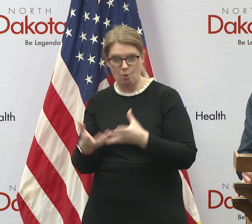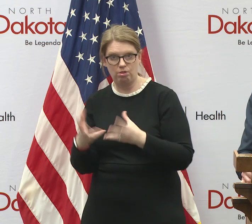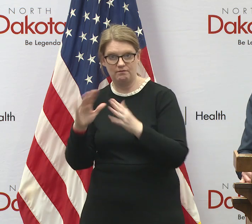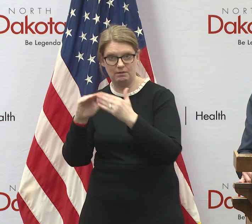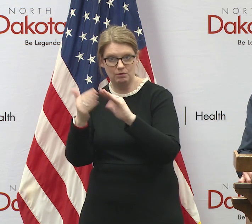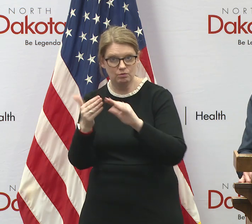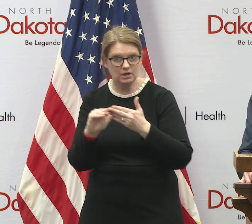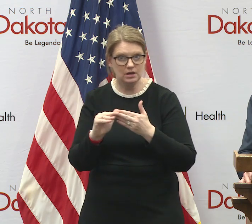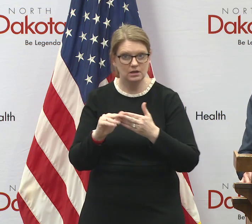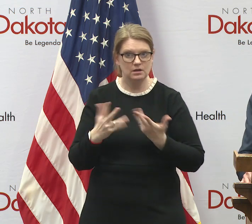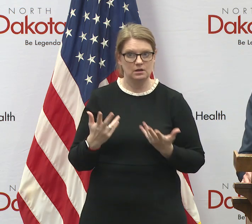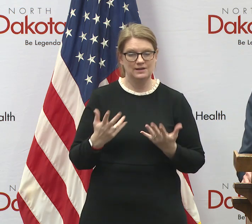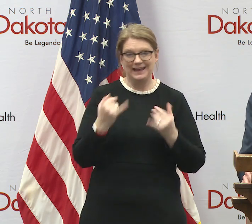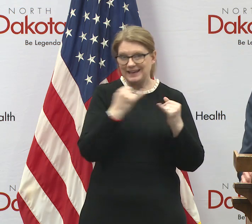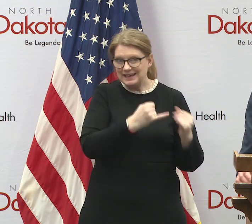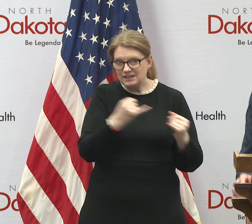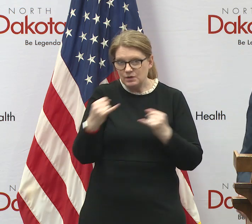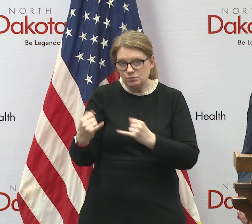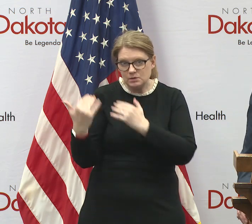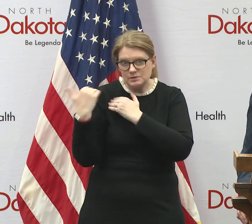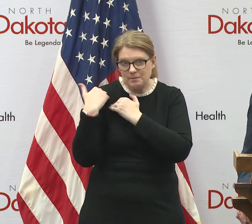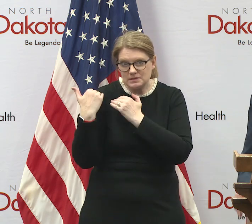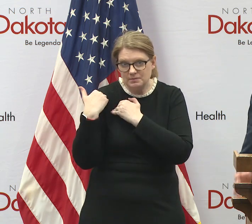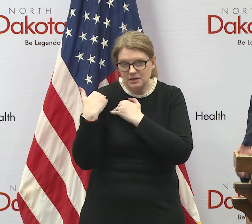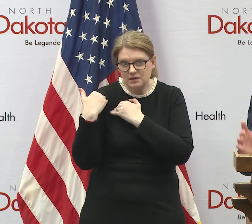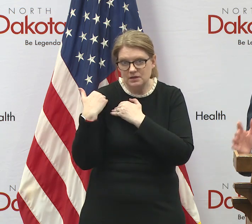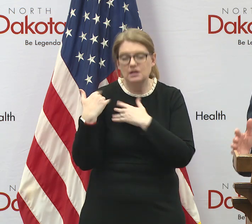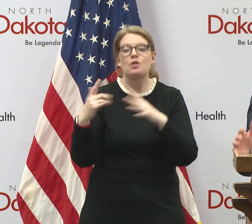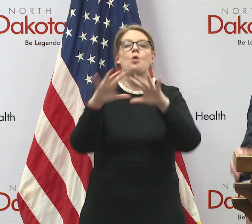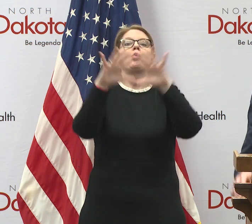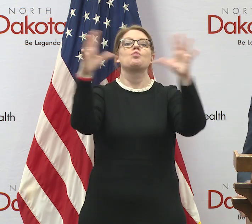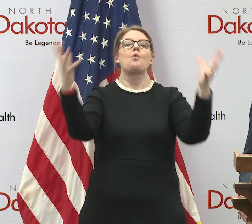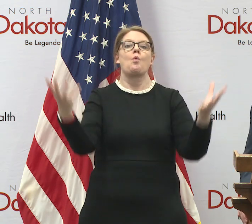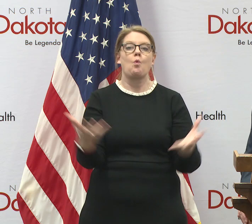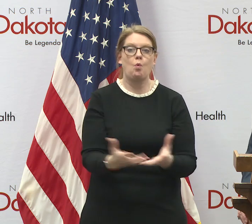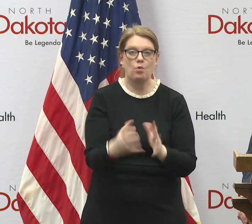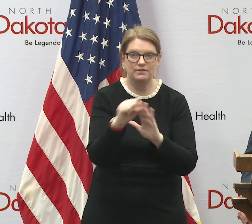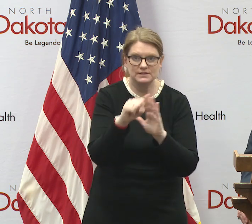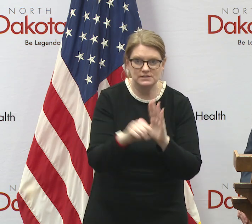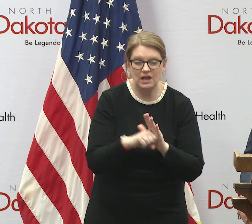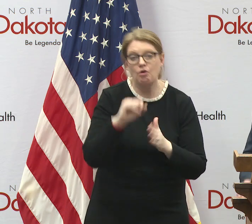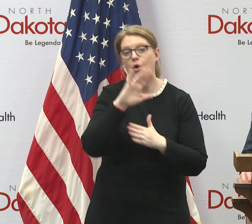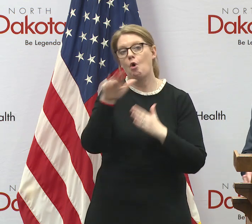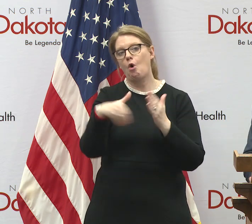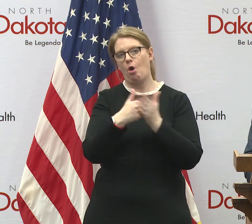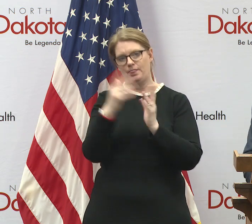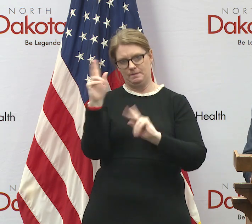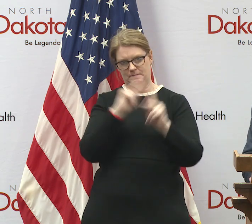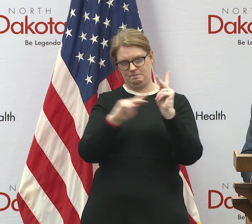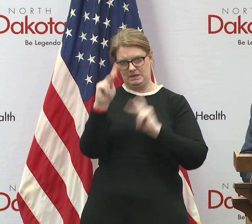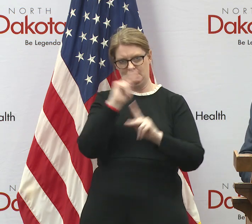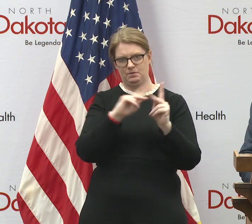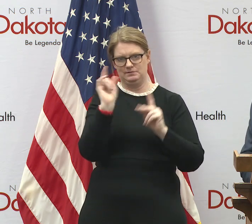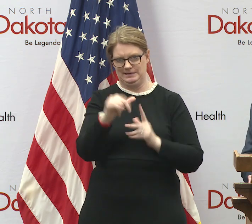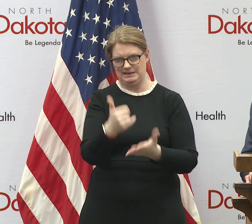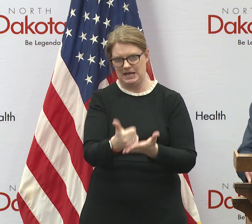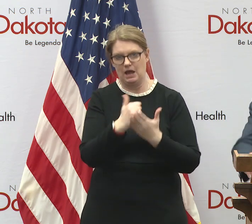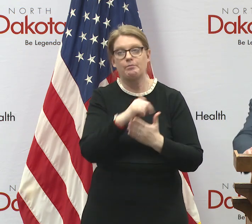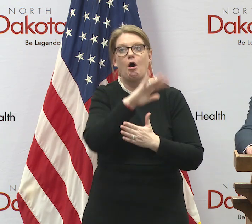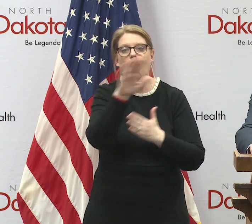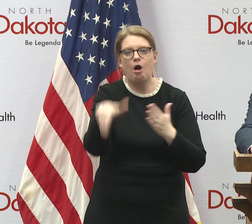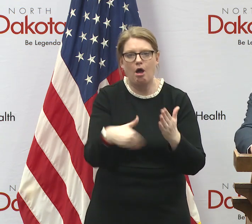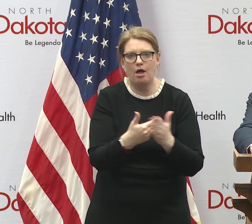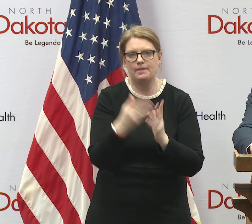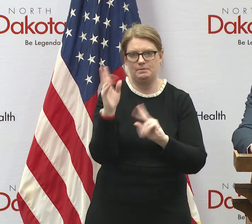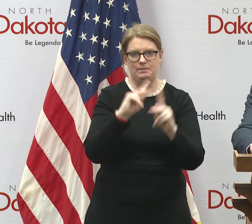talk about individual responsibility, we're actually talking about the whole of the state. Every citizen has a role to play. But today we've got